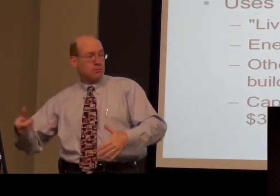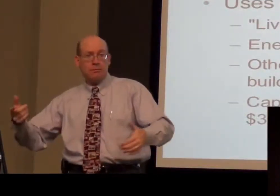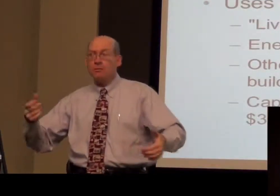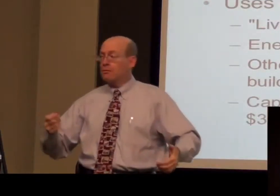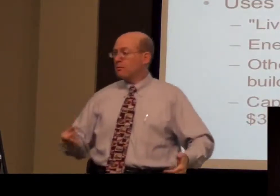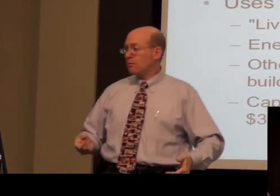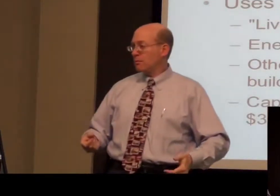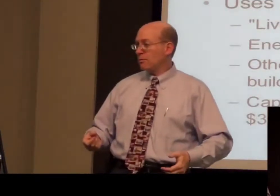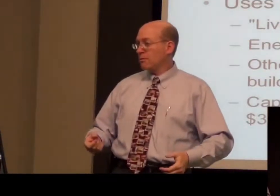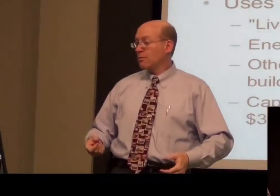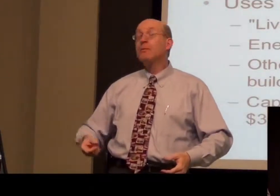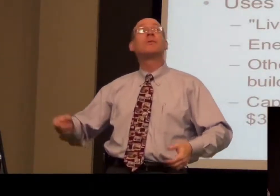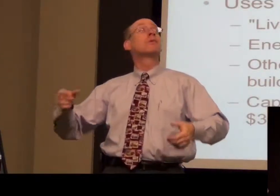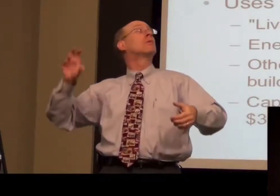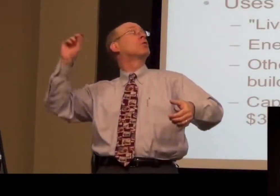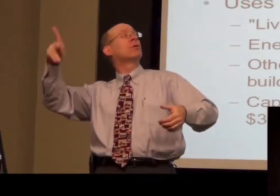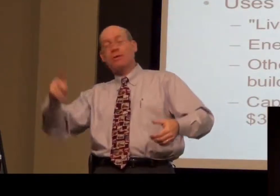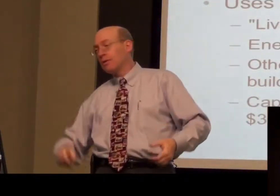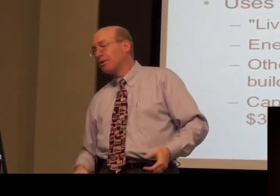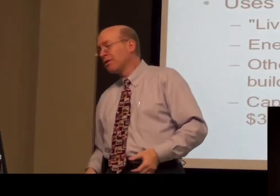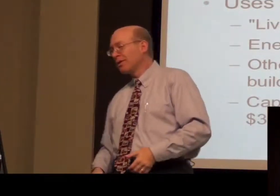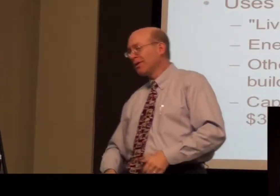Oh yeah, did you have a question?